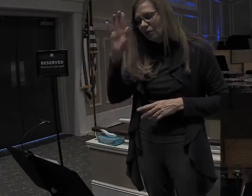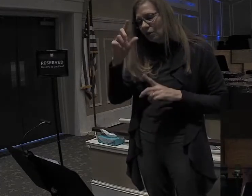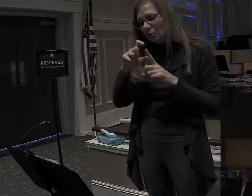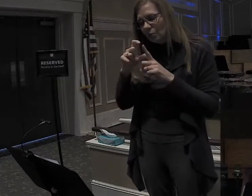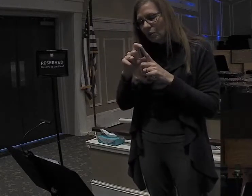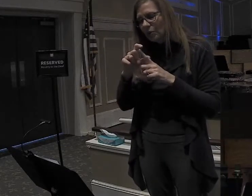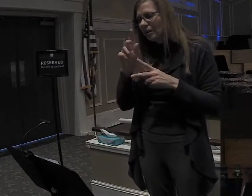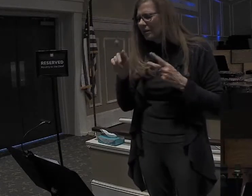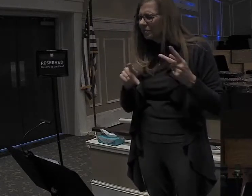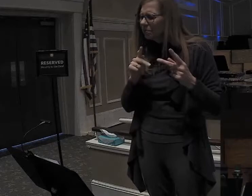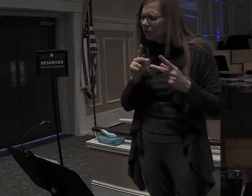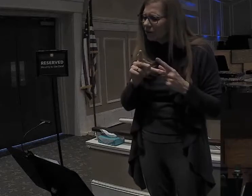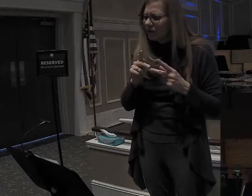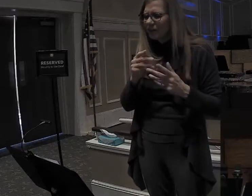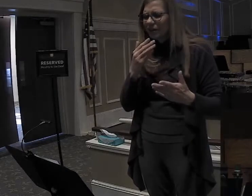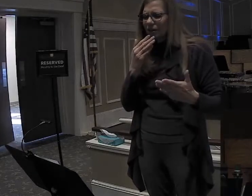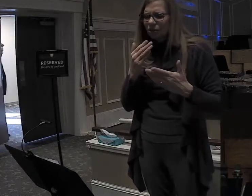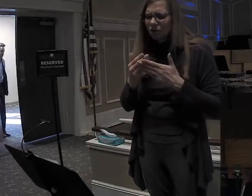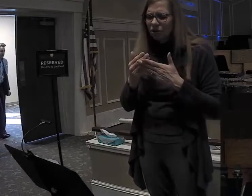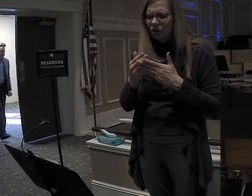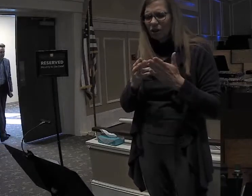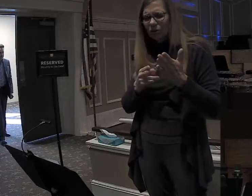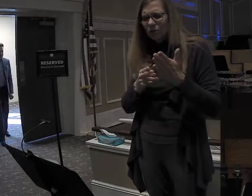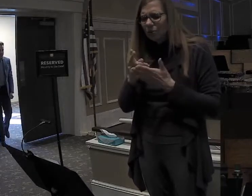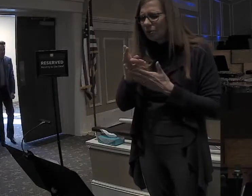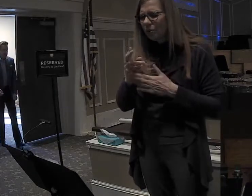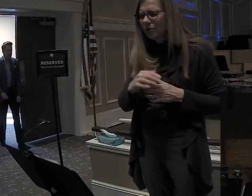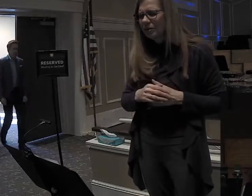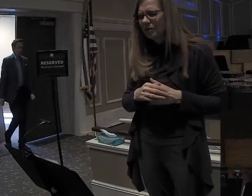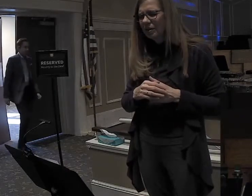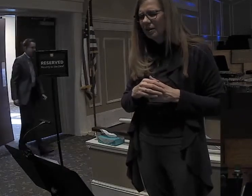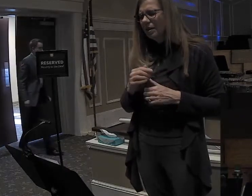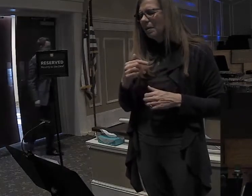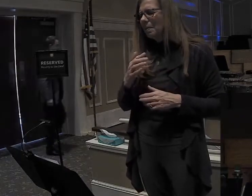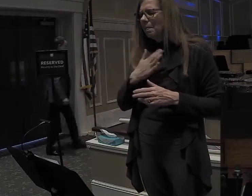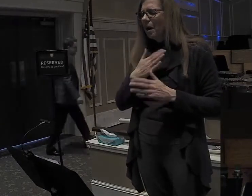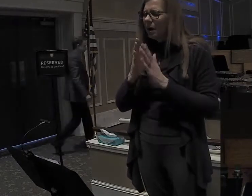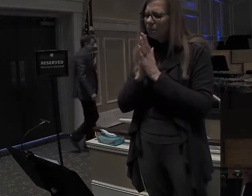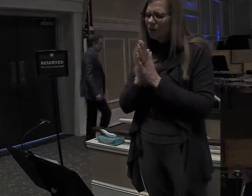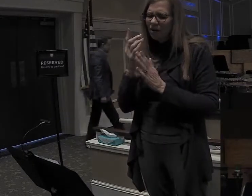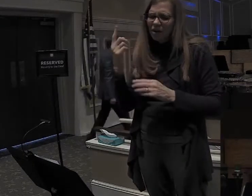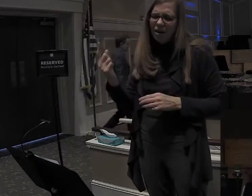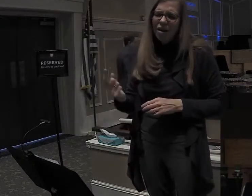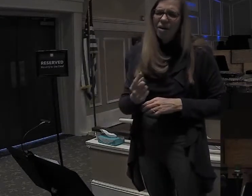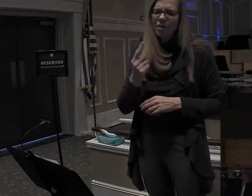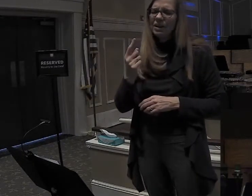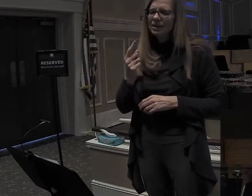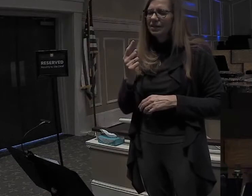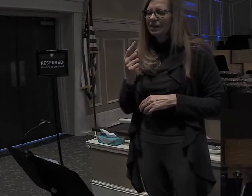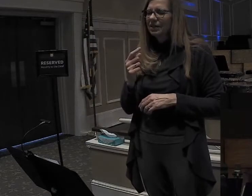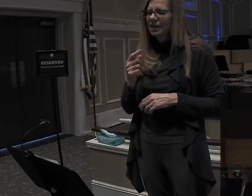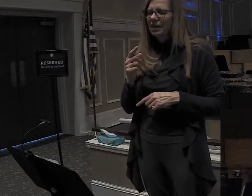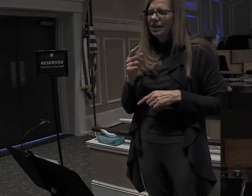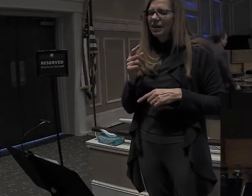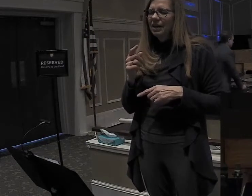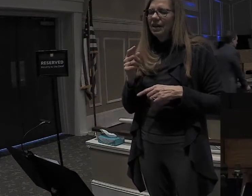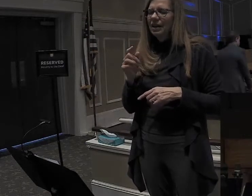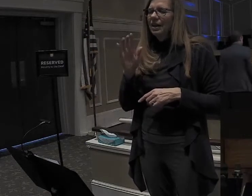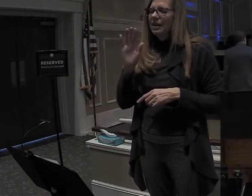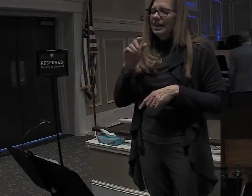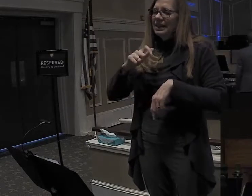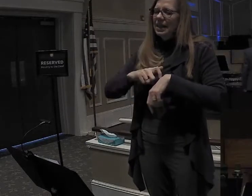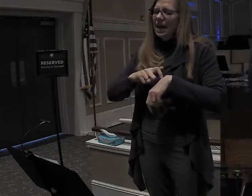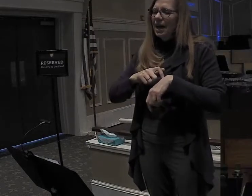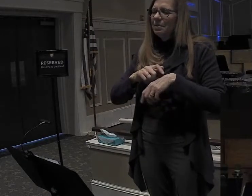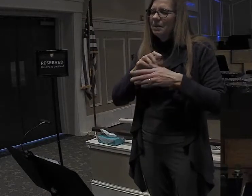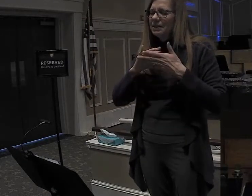true. And God, it's always my prayer that our time in your word on these weekends would